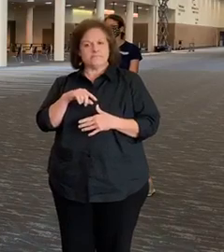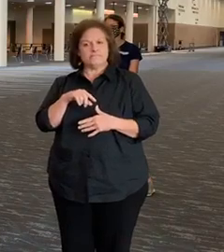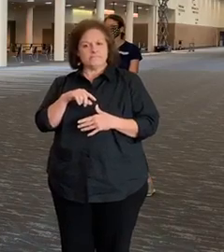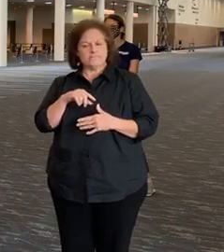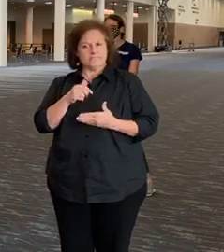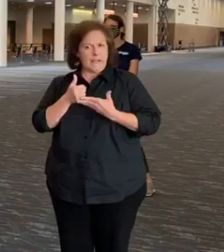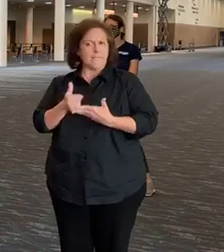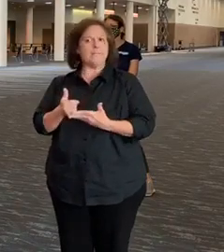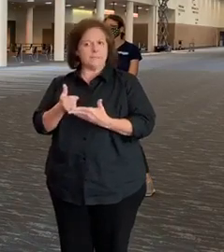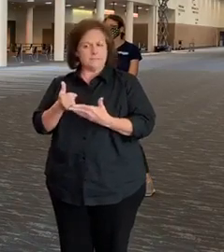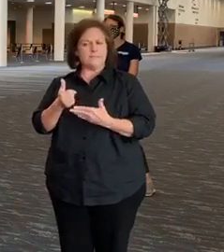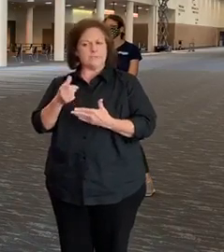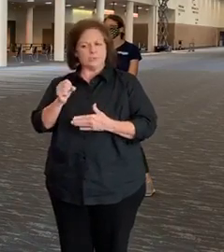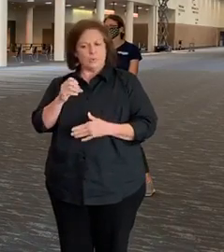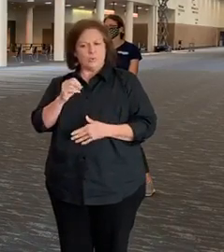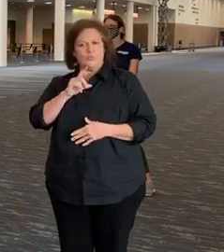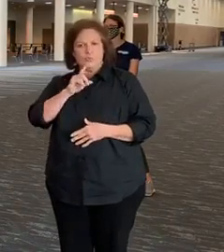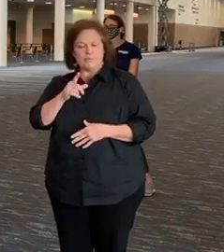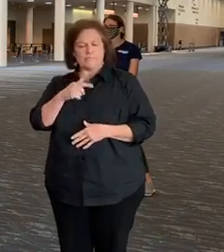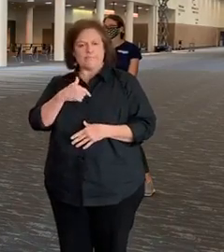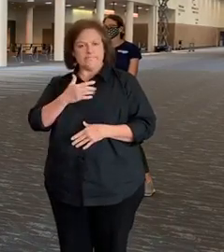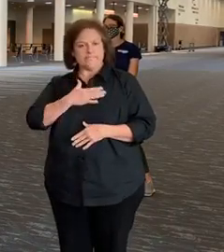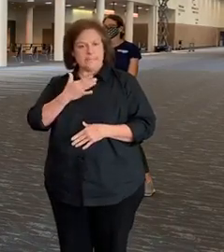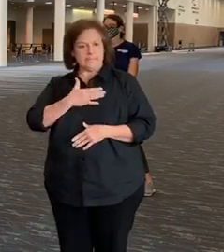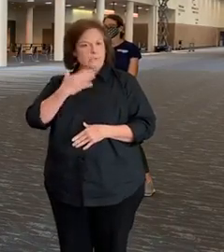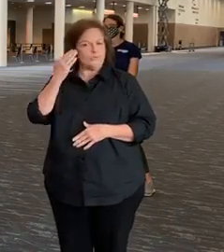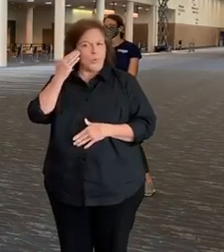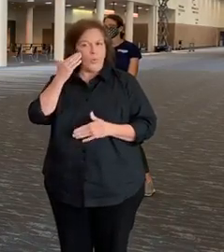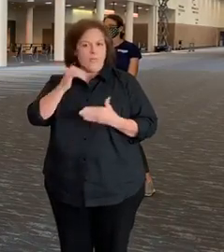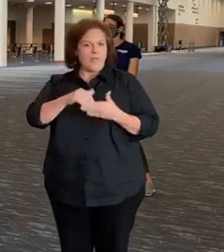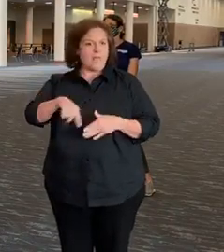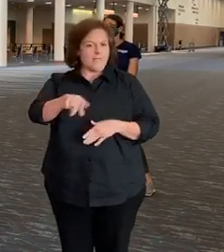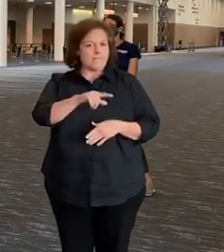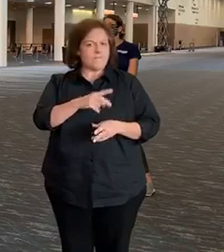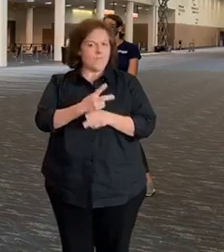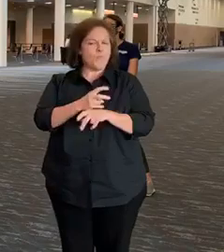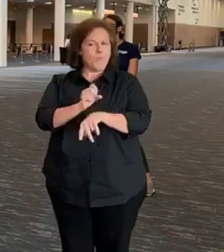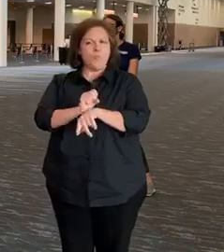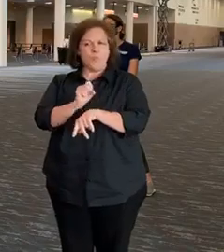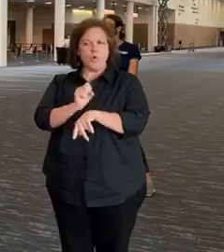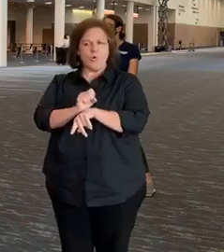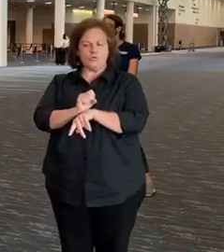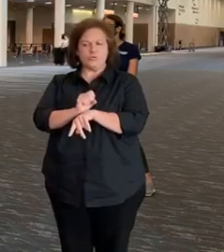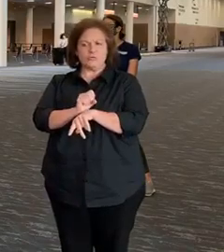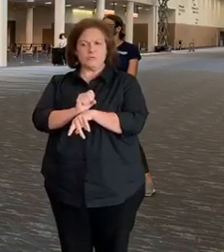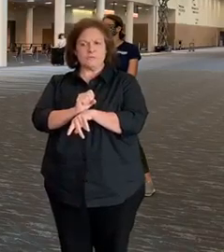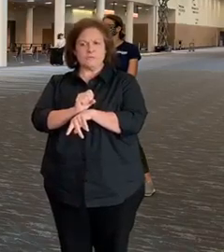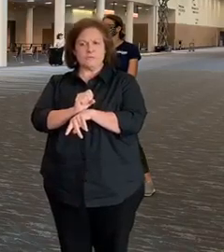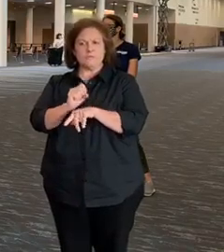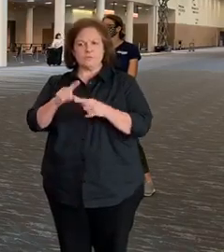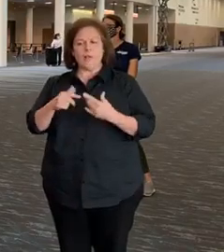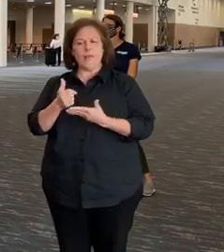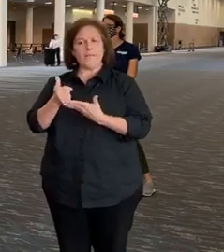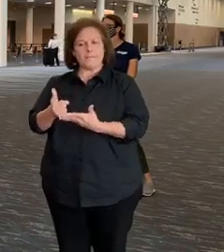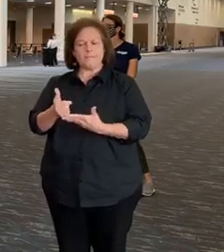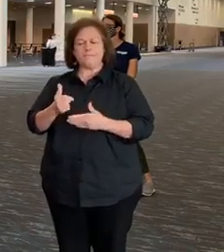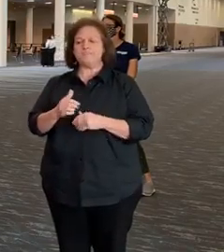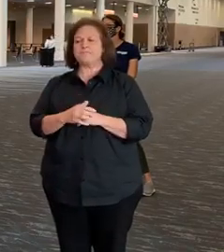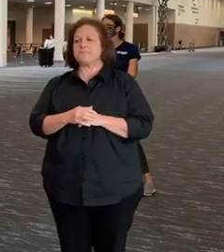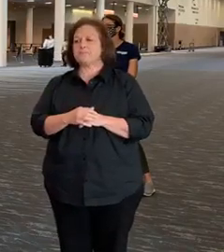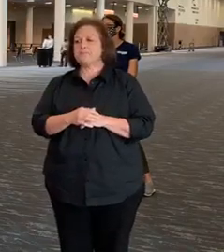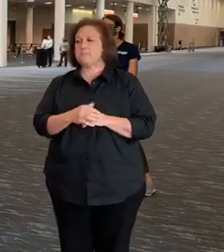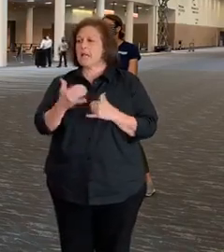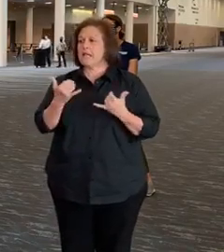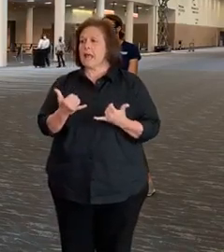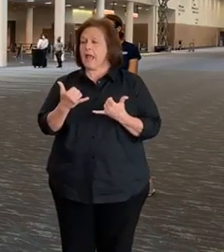need, but it is gratifying to know that we're meeting it every step of the way, particularly as we can respond. So I'm